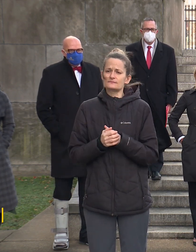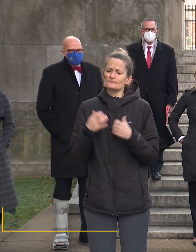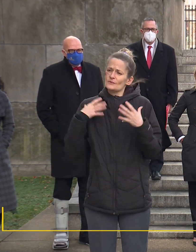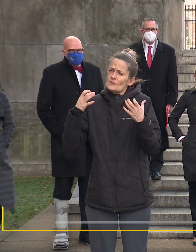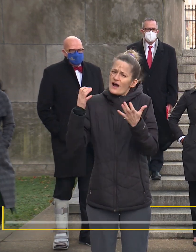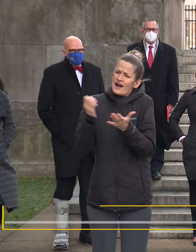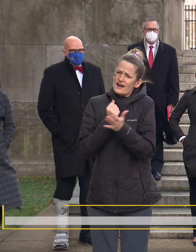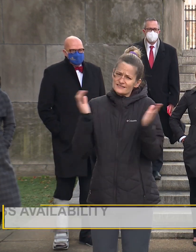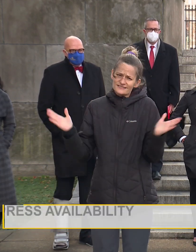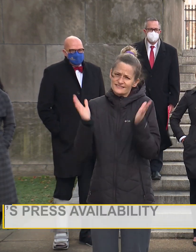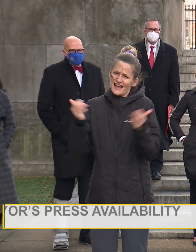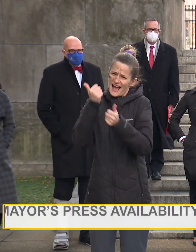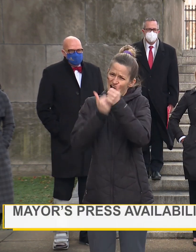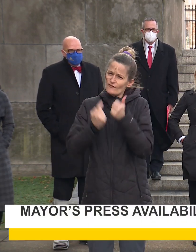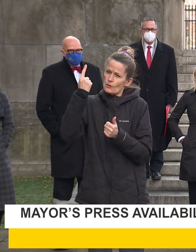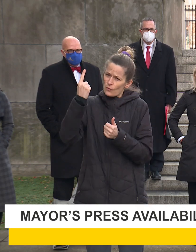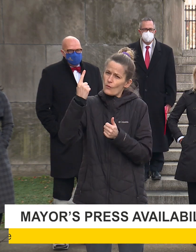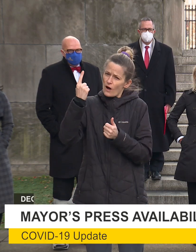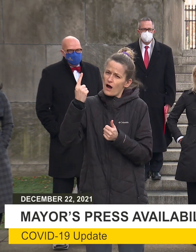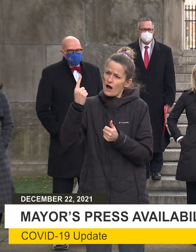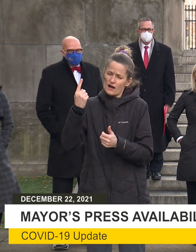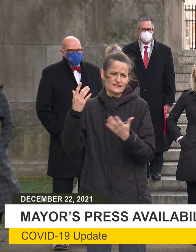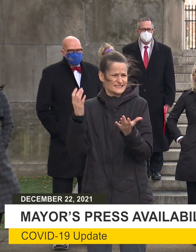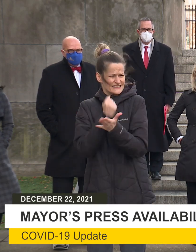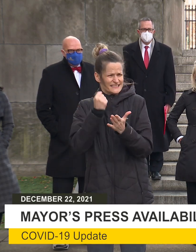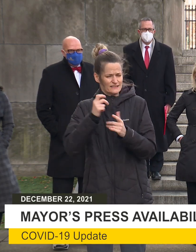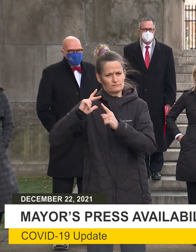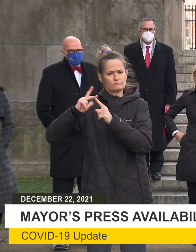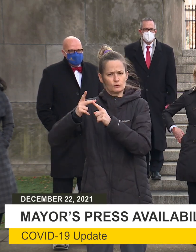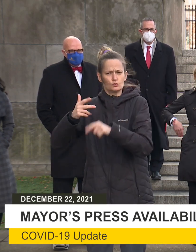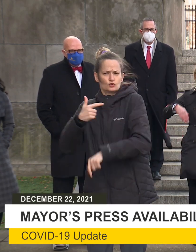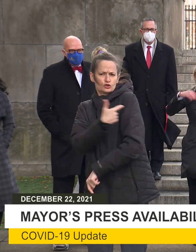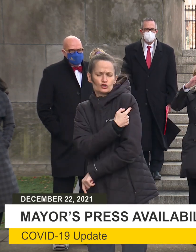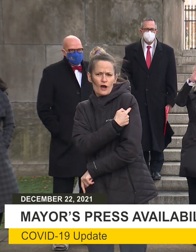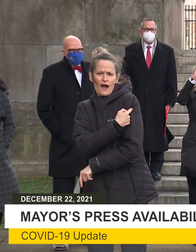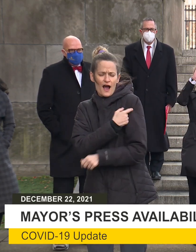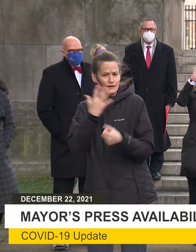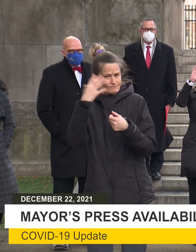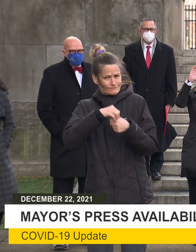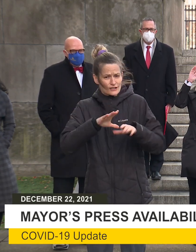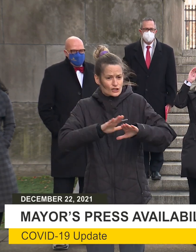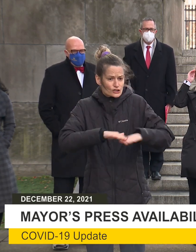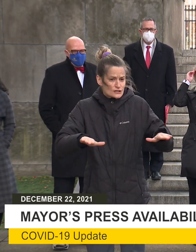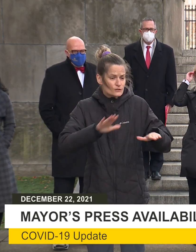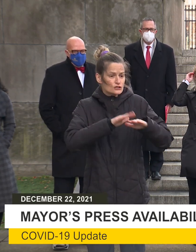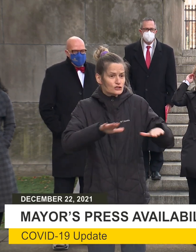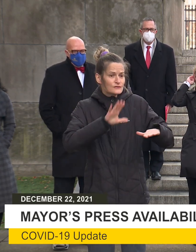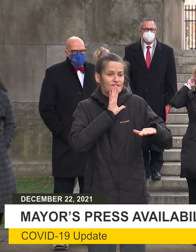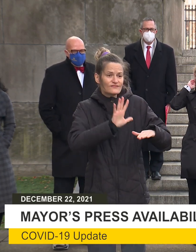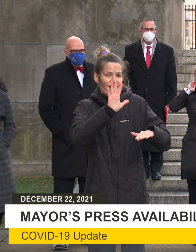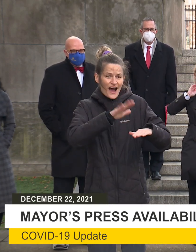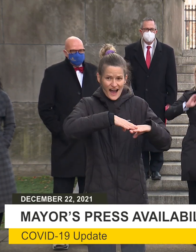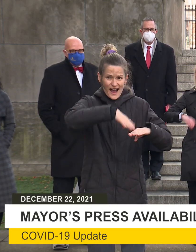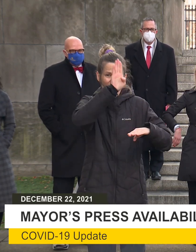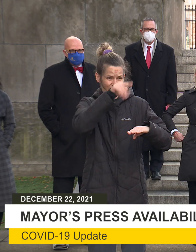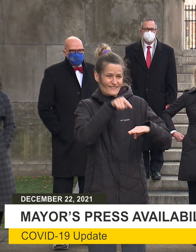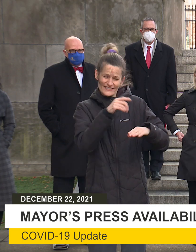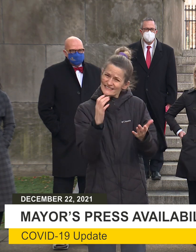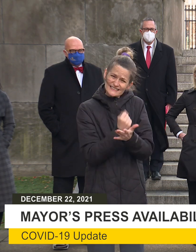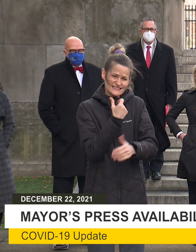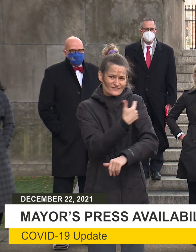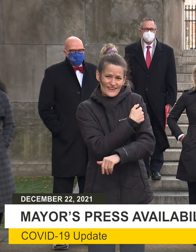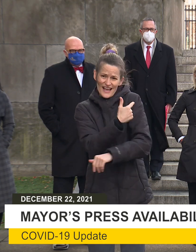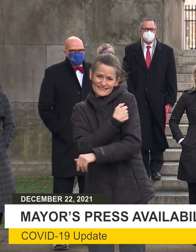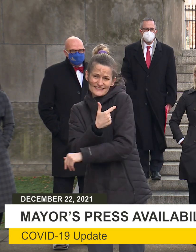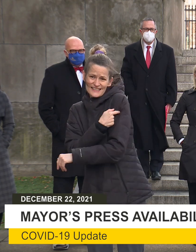shot and make sure that you get your children 5 years or older vaccinated. Again, if you were vaccinated,